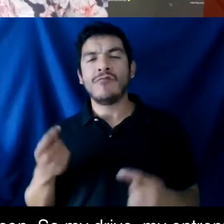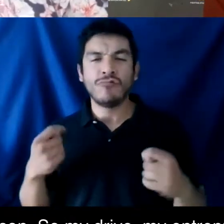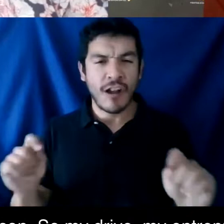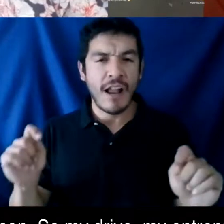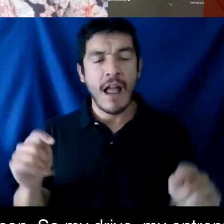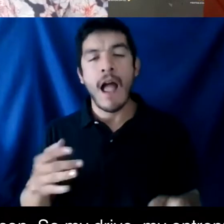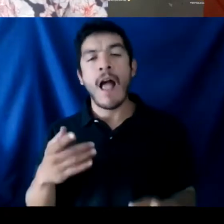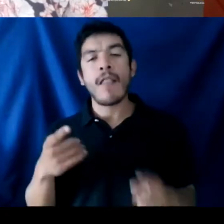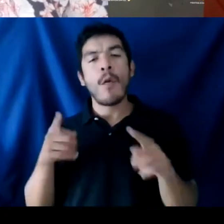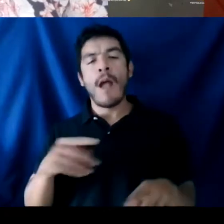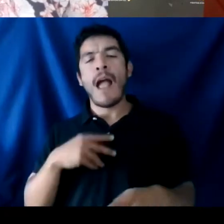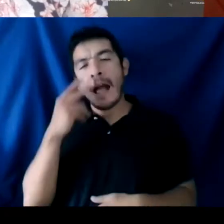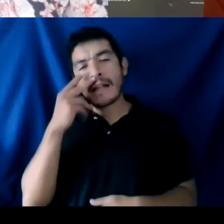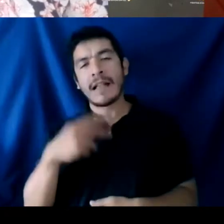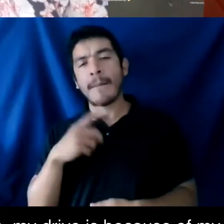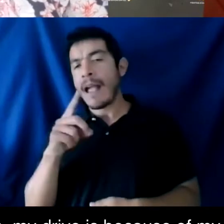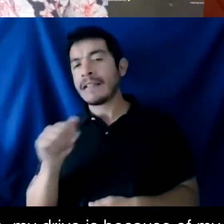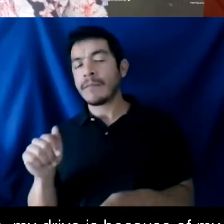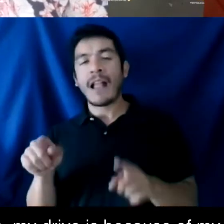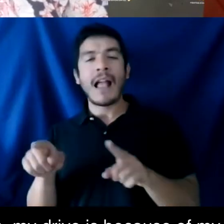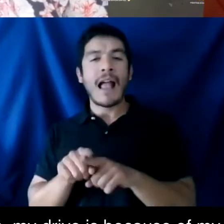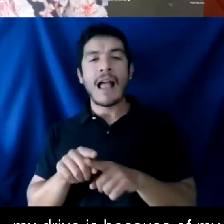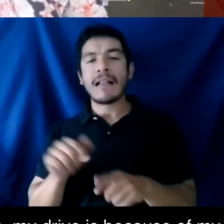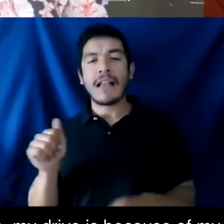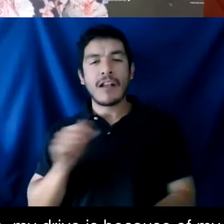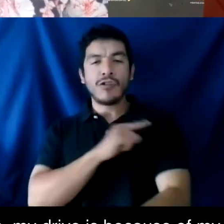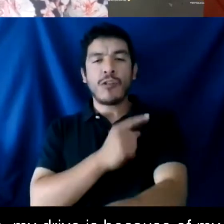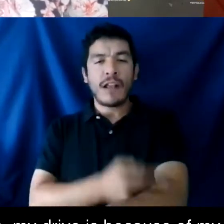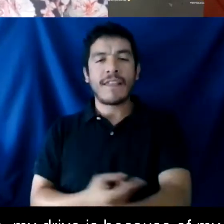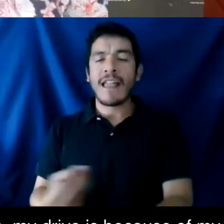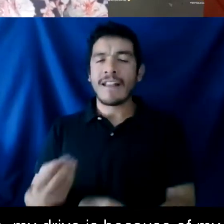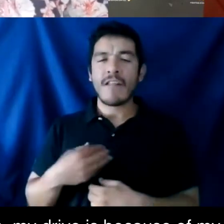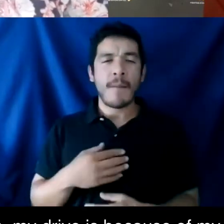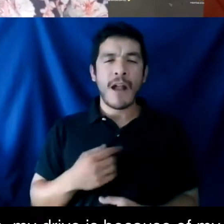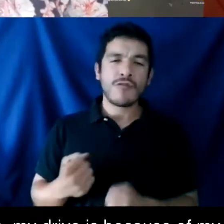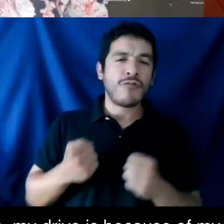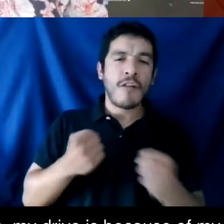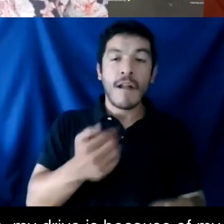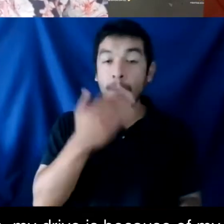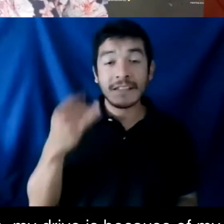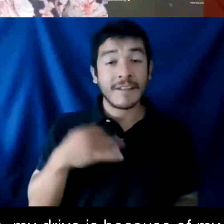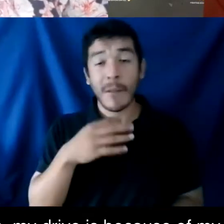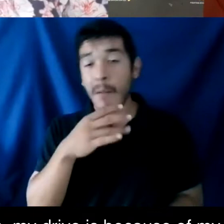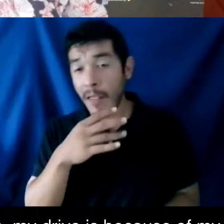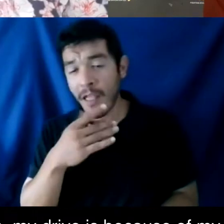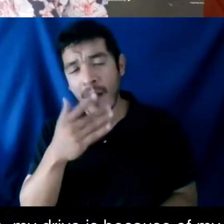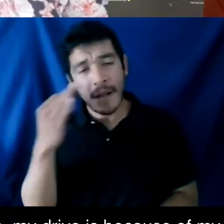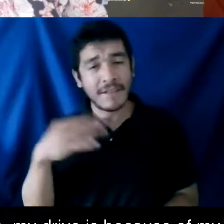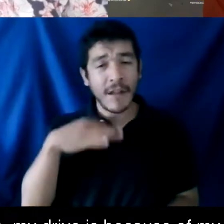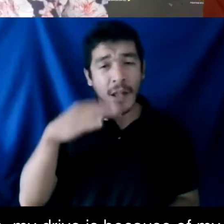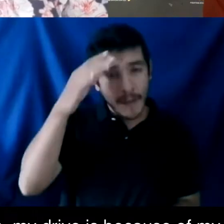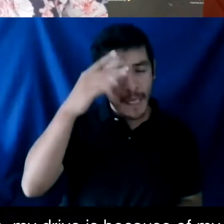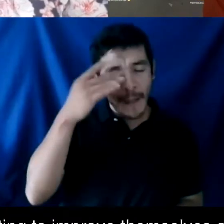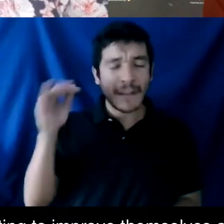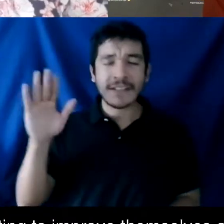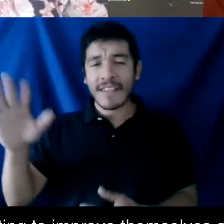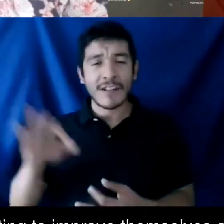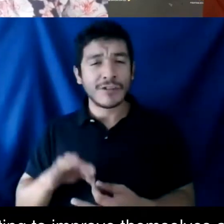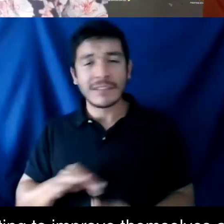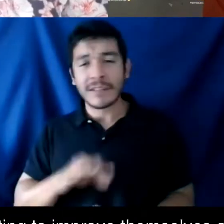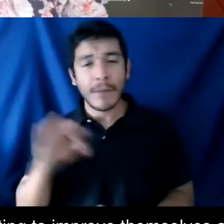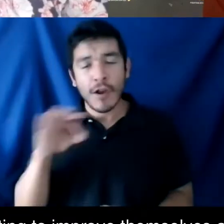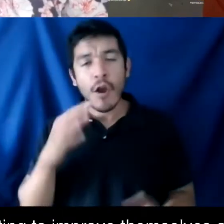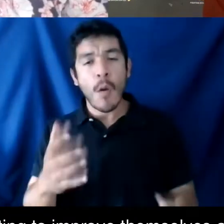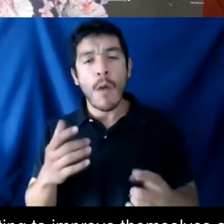disability as an asset, uh, my drive is because of my mother, because of my father, because of their spirit of